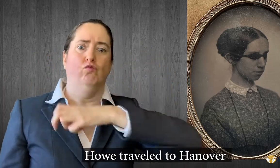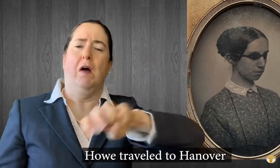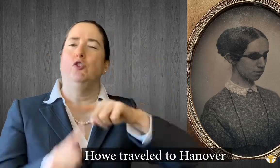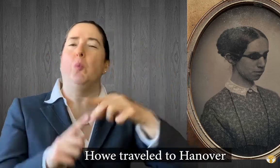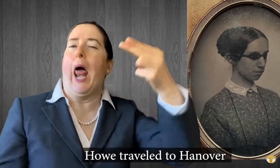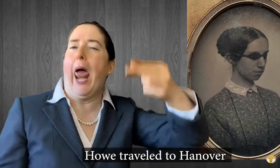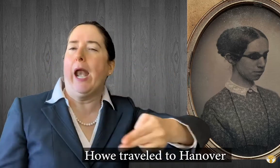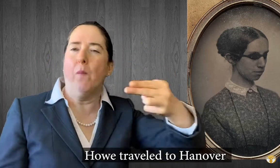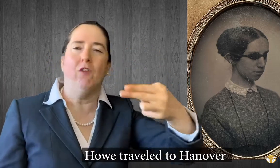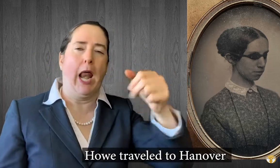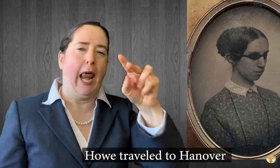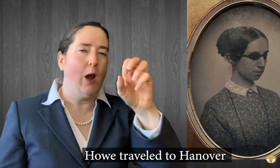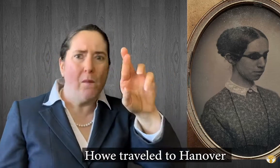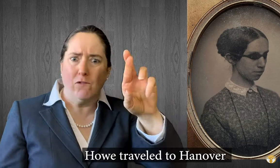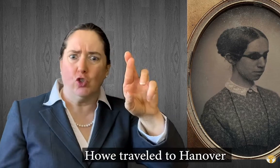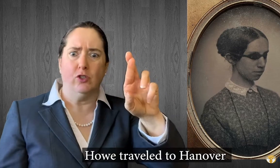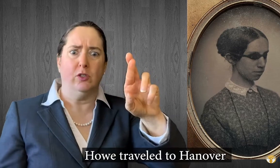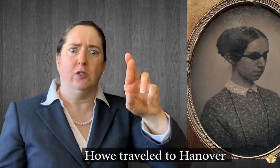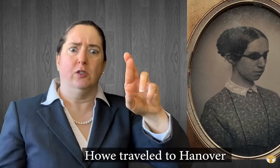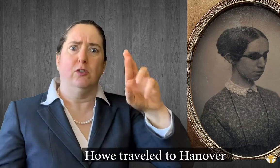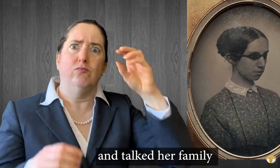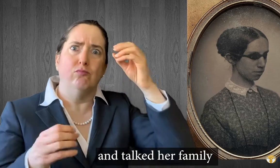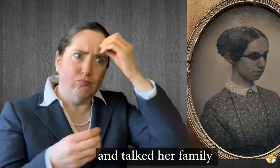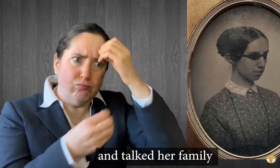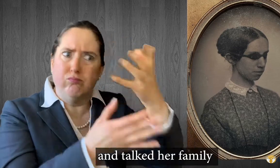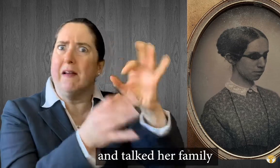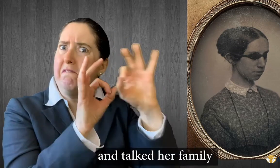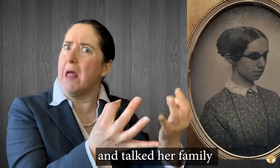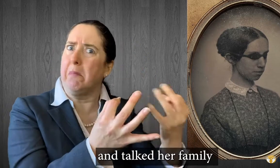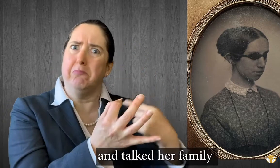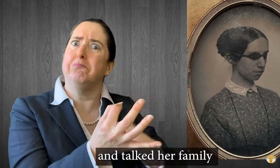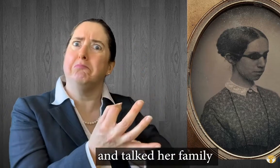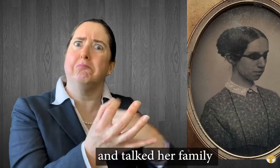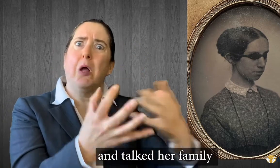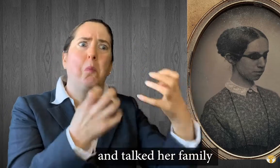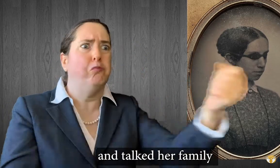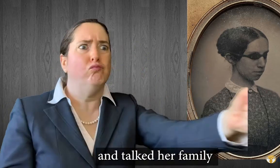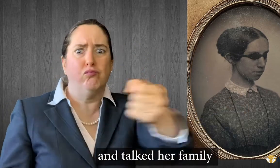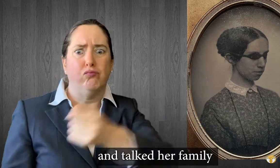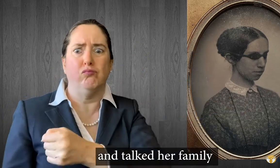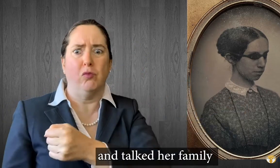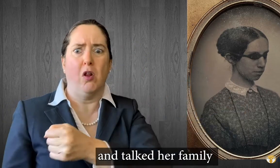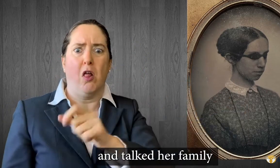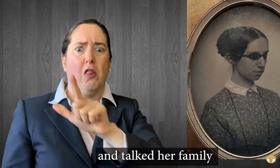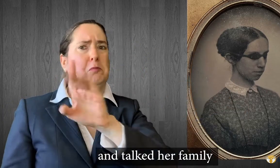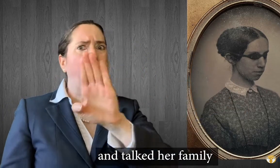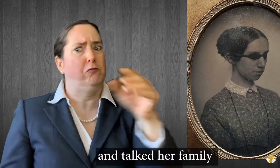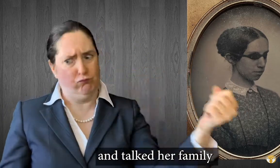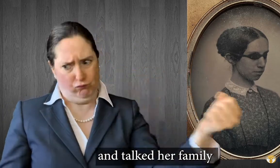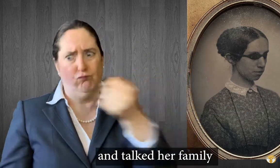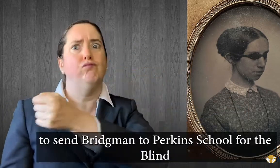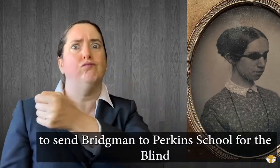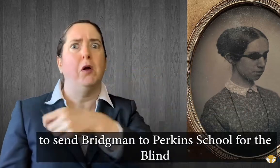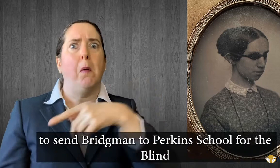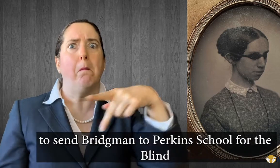Howe traveled to Hanover, and talked to her family, to send Bridgman to Perkins School for the Blind.